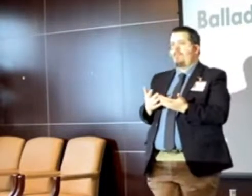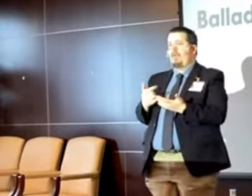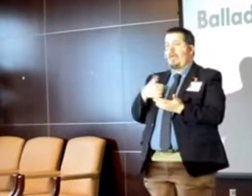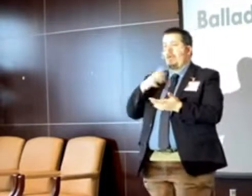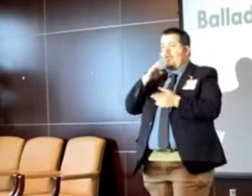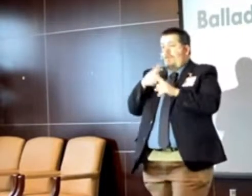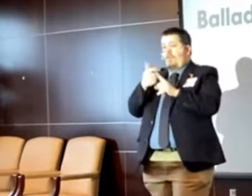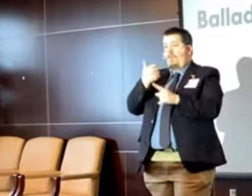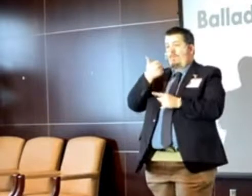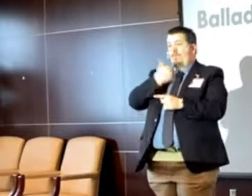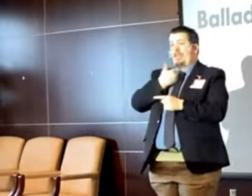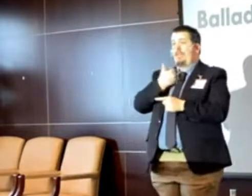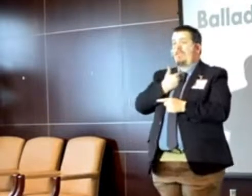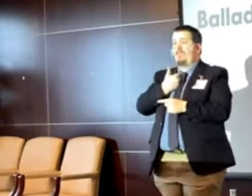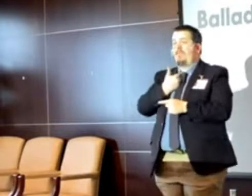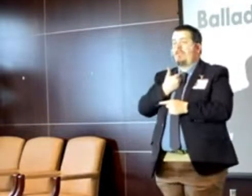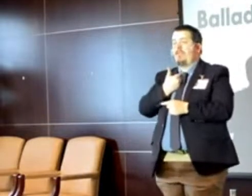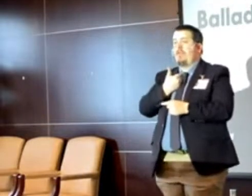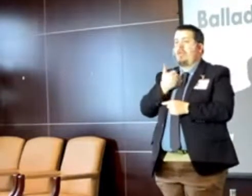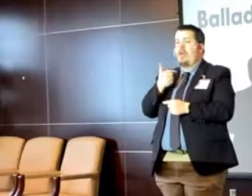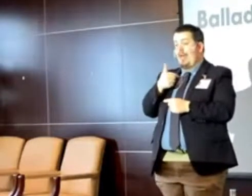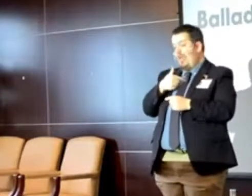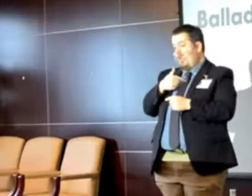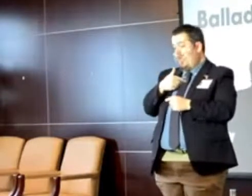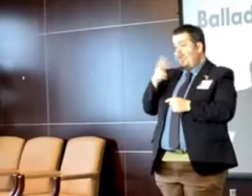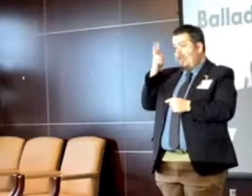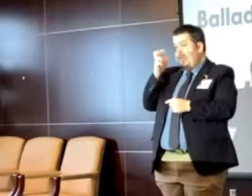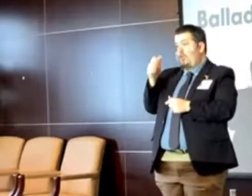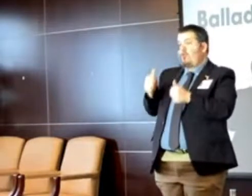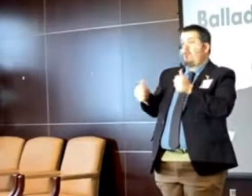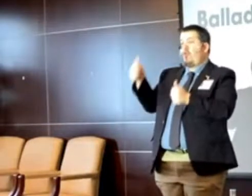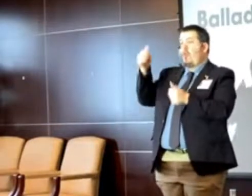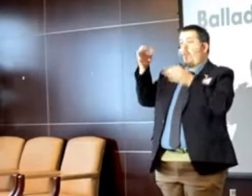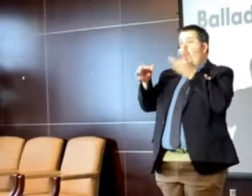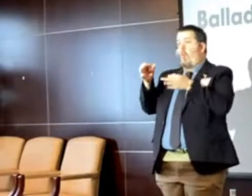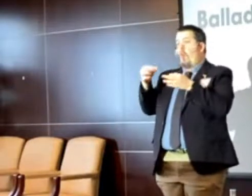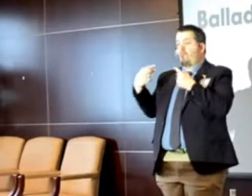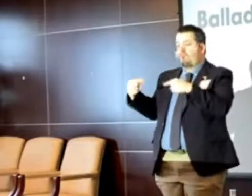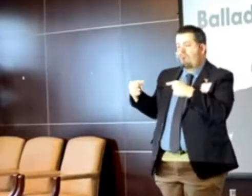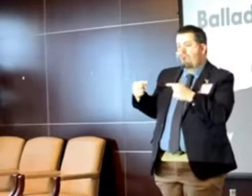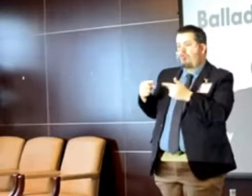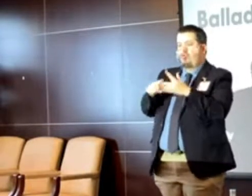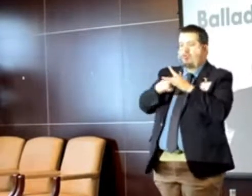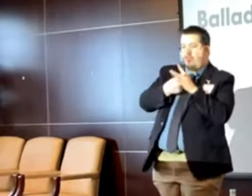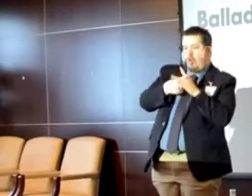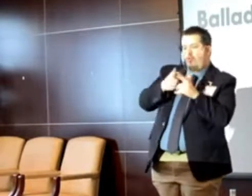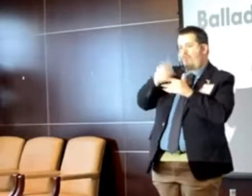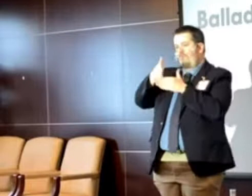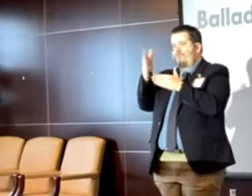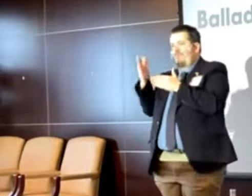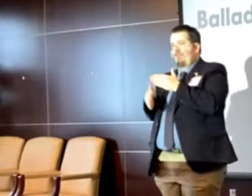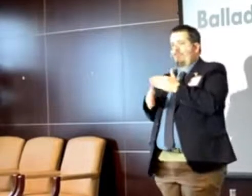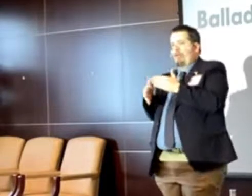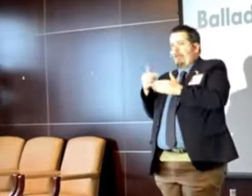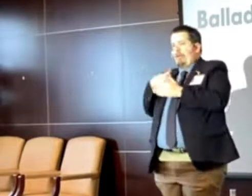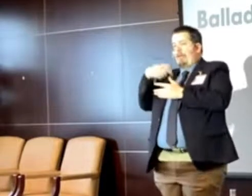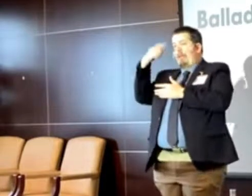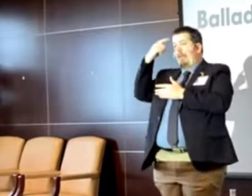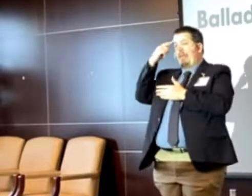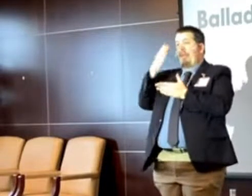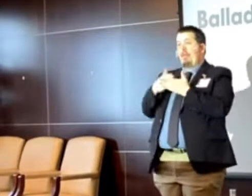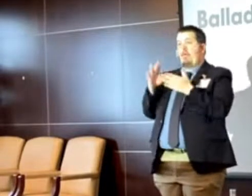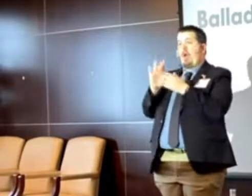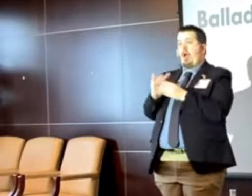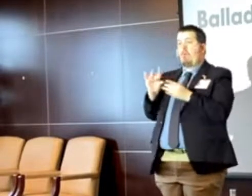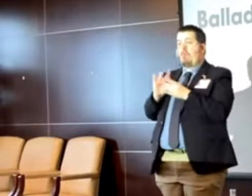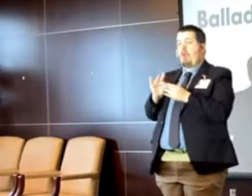Speaking for myself, I listened to the Supreme Court arguments from start to finish. I think there were comments